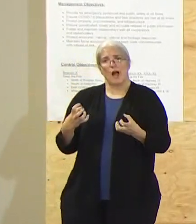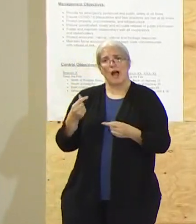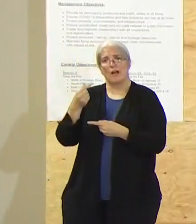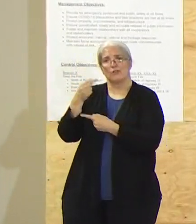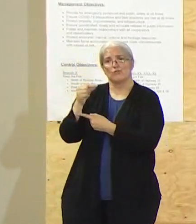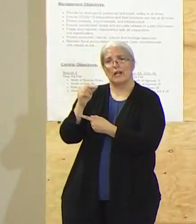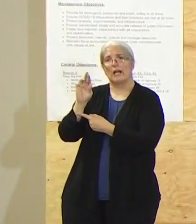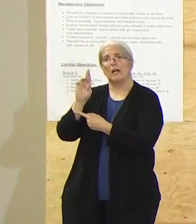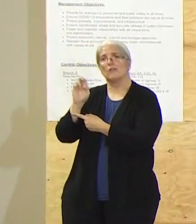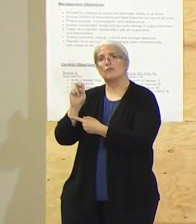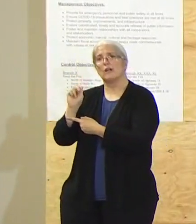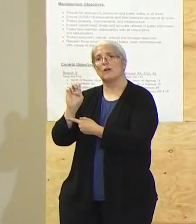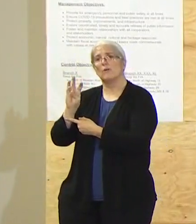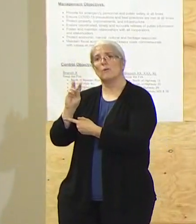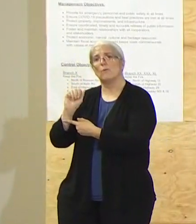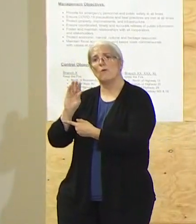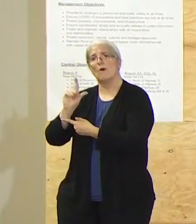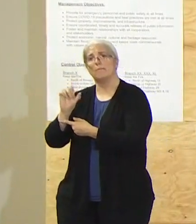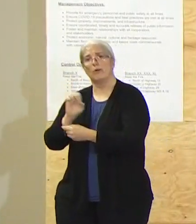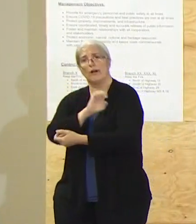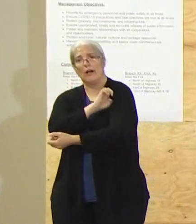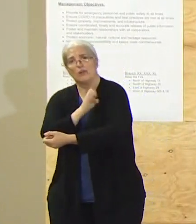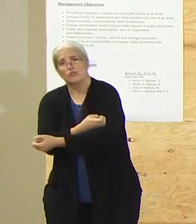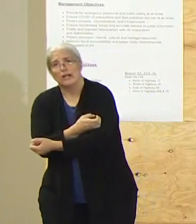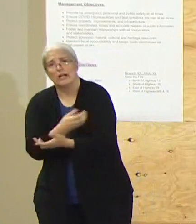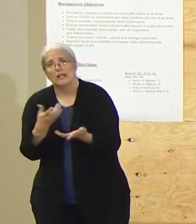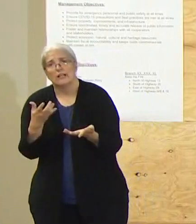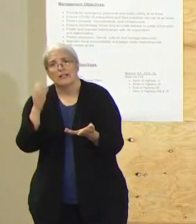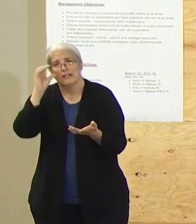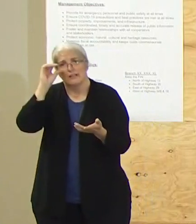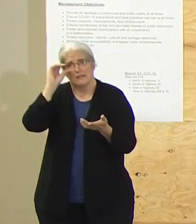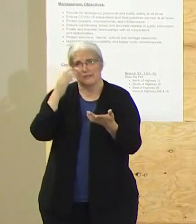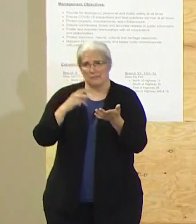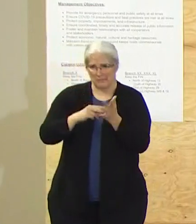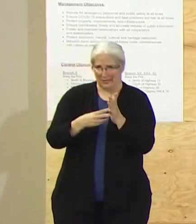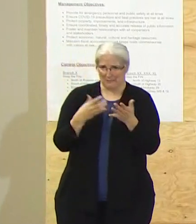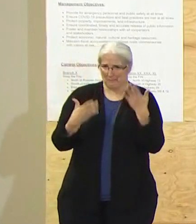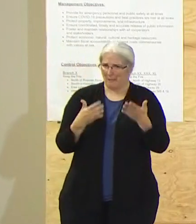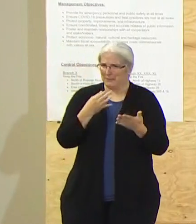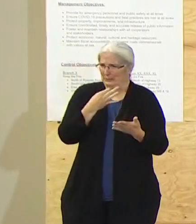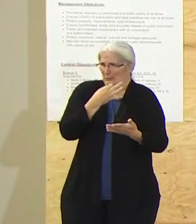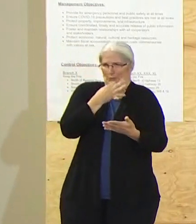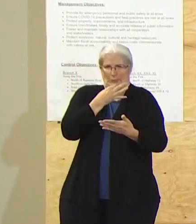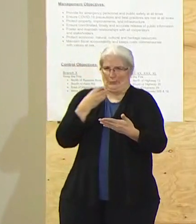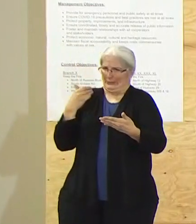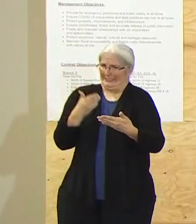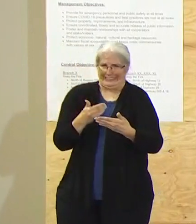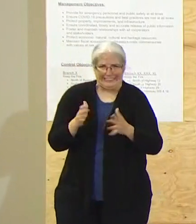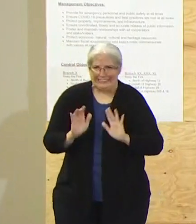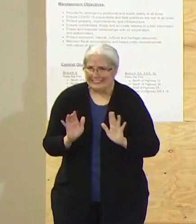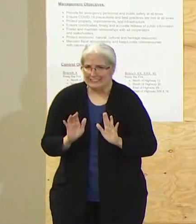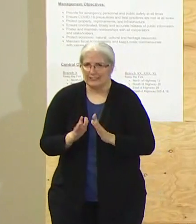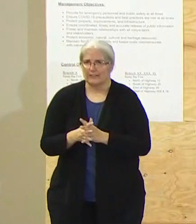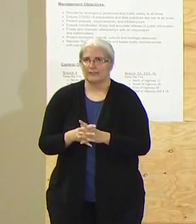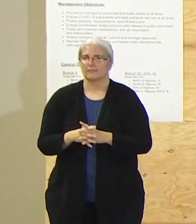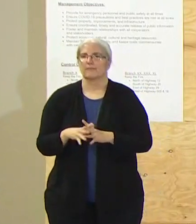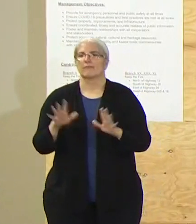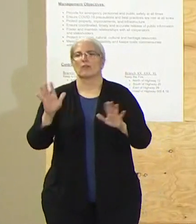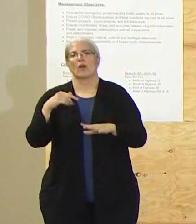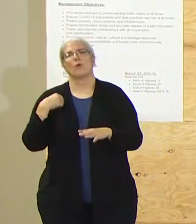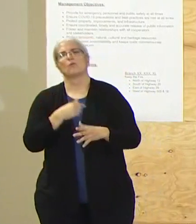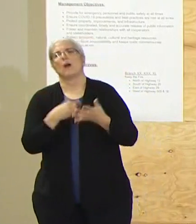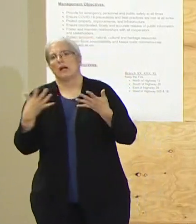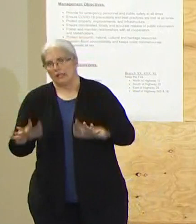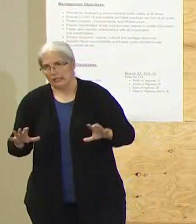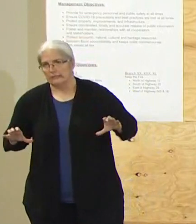future. We are going to radically change the way we produce and consume energy for one reason. We believe in climate change and we believe in science. The last thing we need to